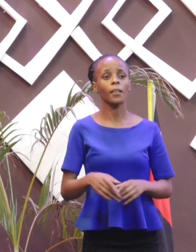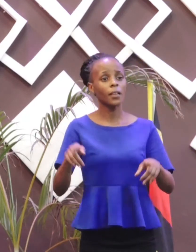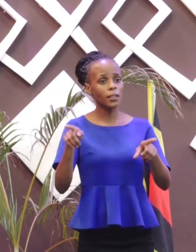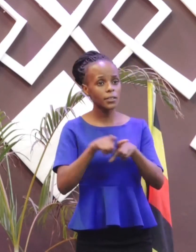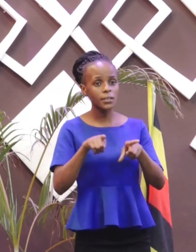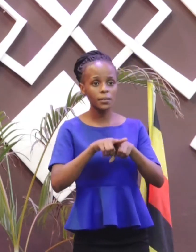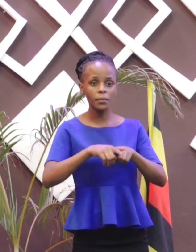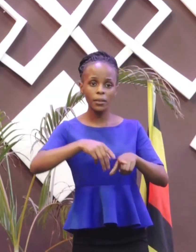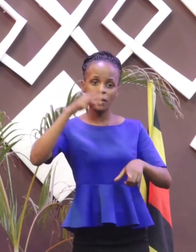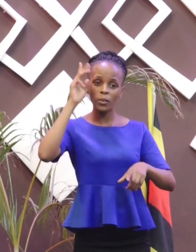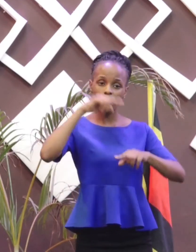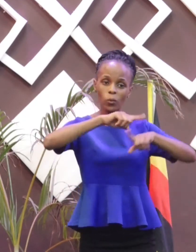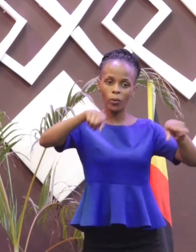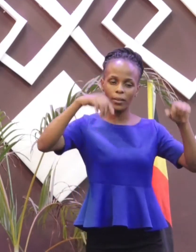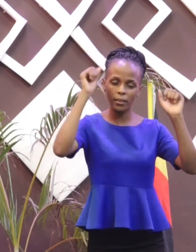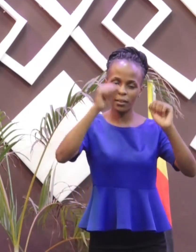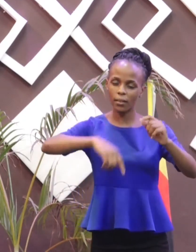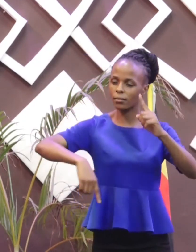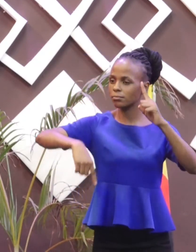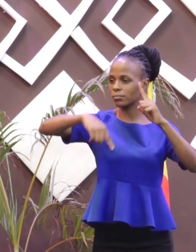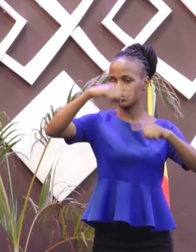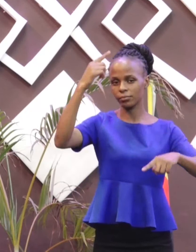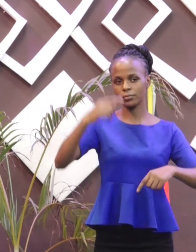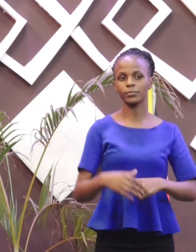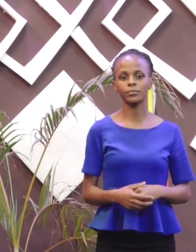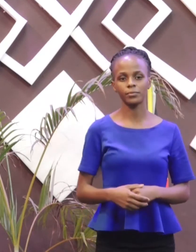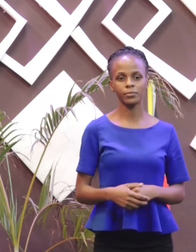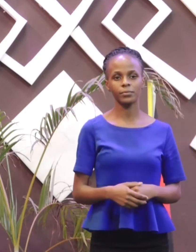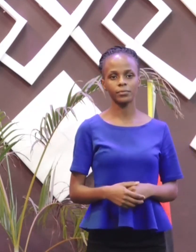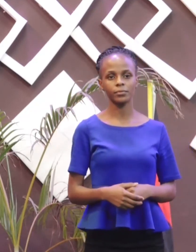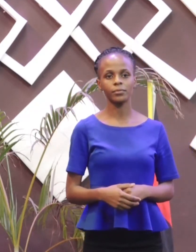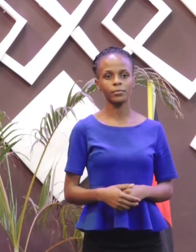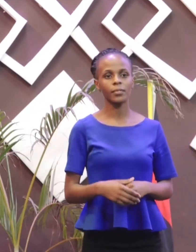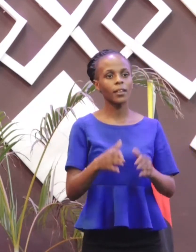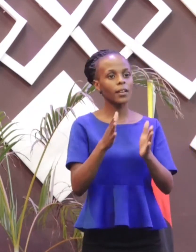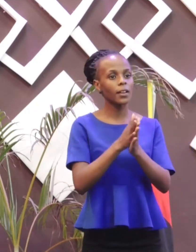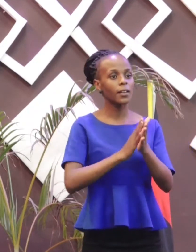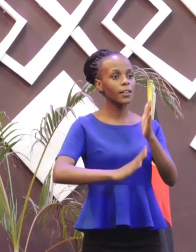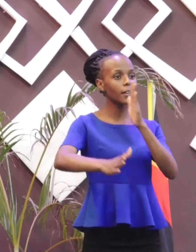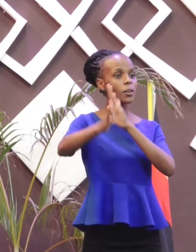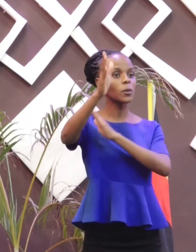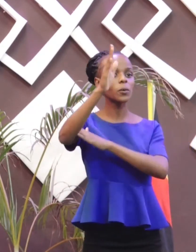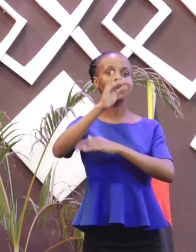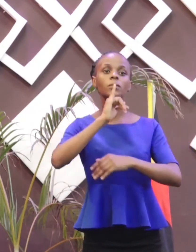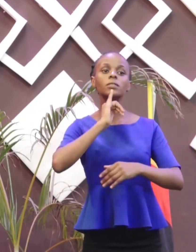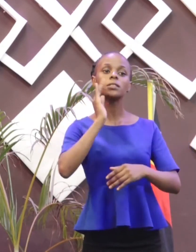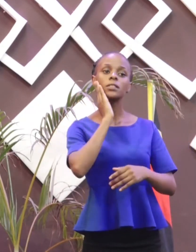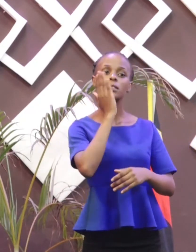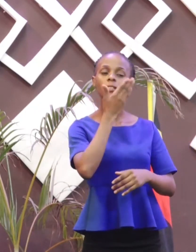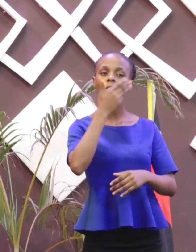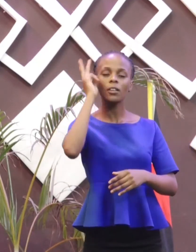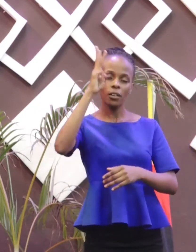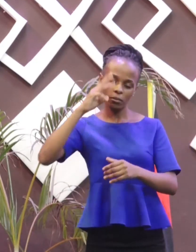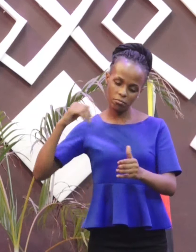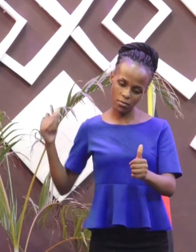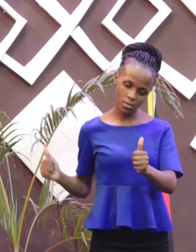so we will be able to win. Bwetu tyo bwetu nasobola okuwangula. And God's grace will accompany us. Ere kisa